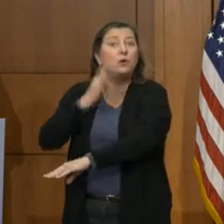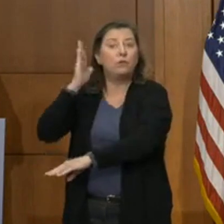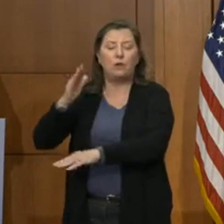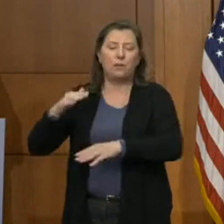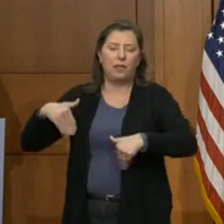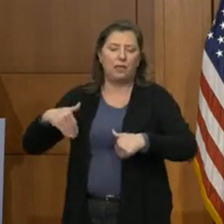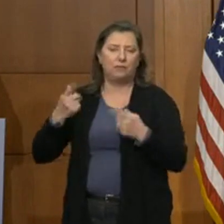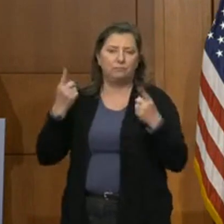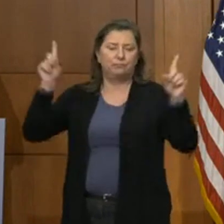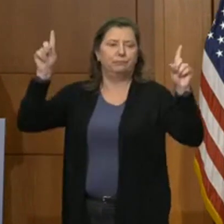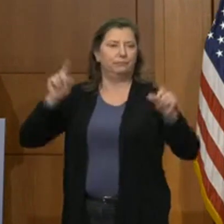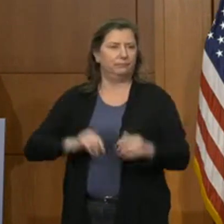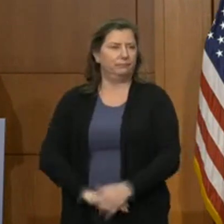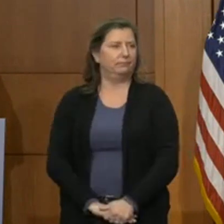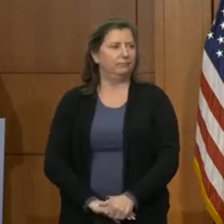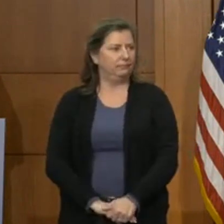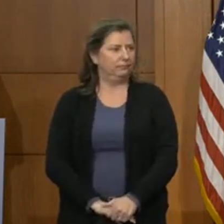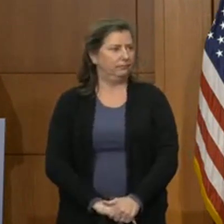yet.